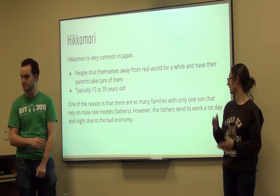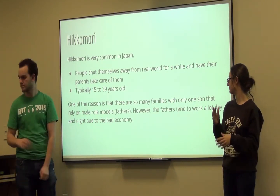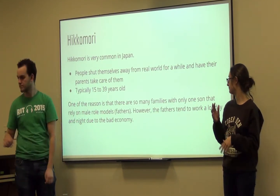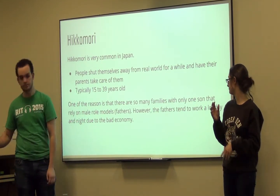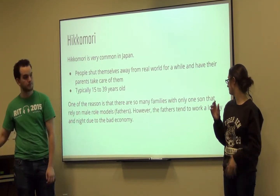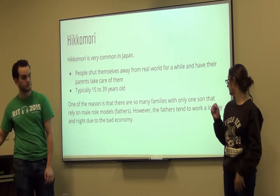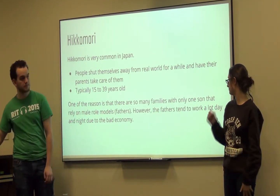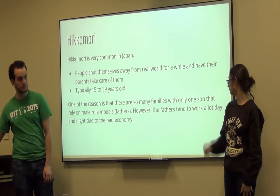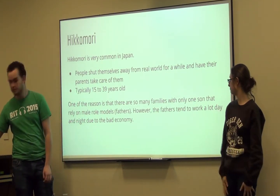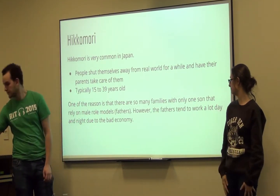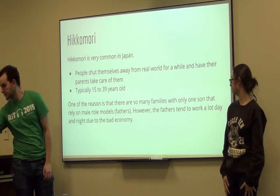in isolation for those